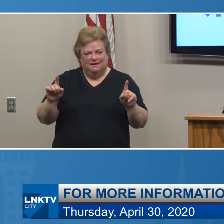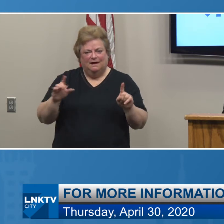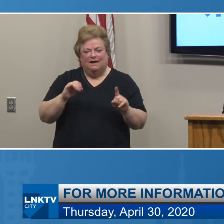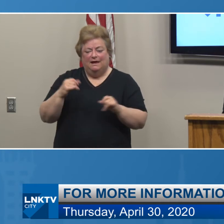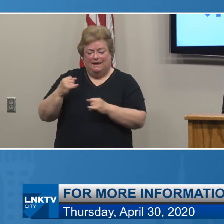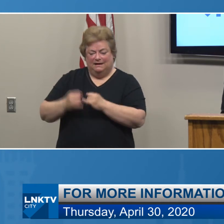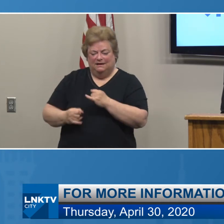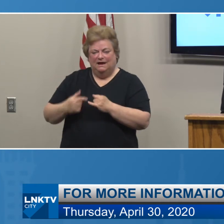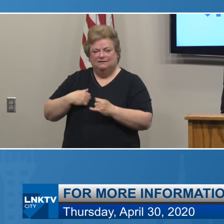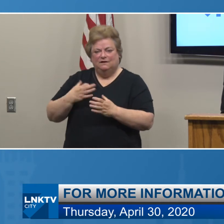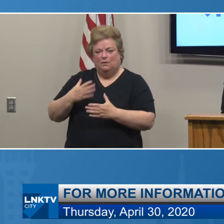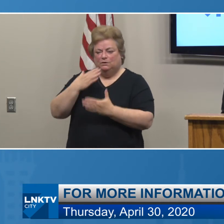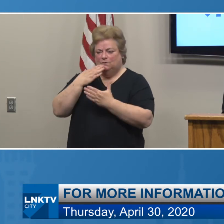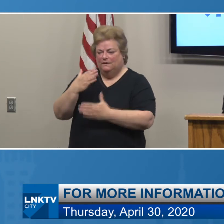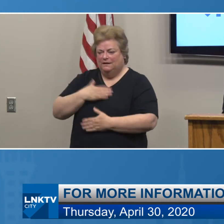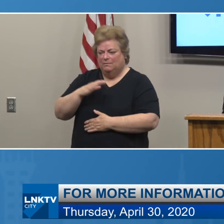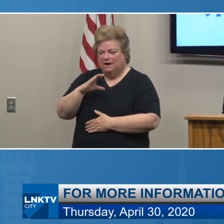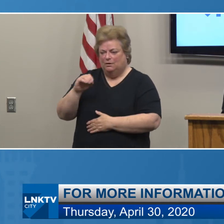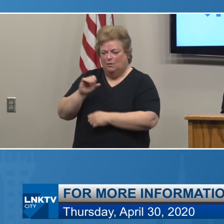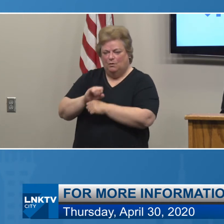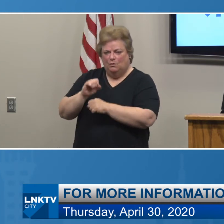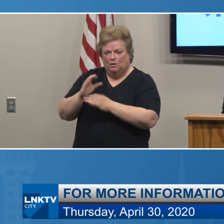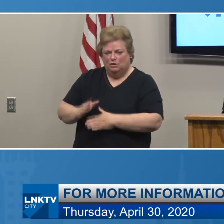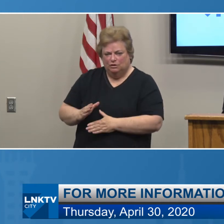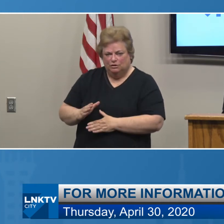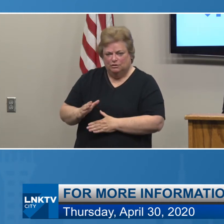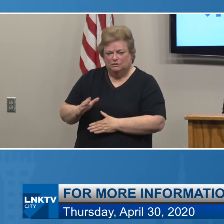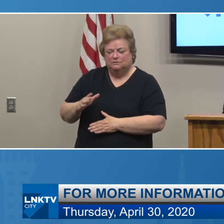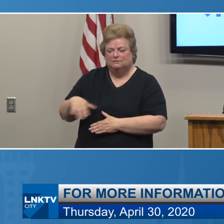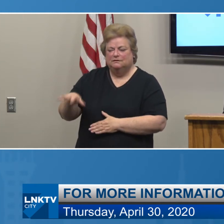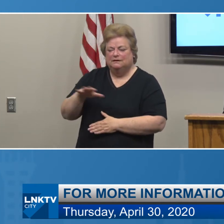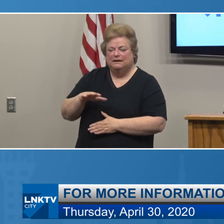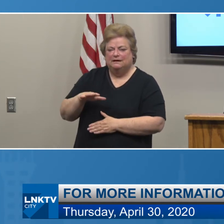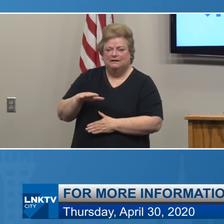to take a moment to thank my coworkers, including the field